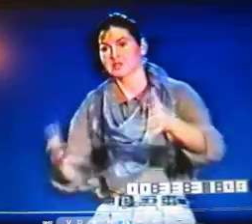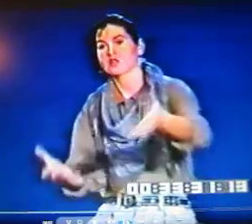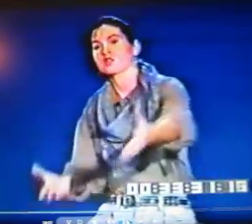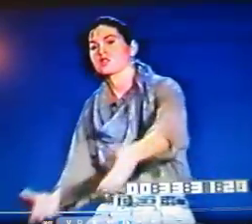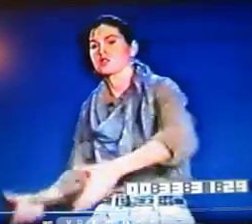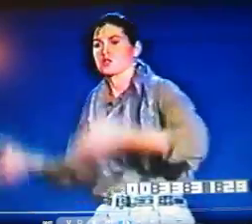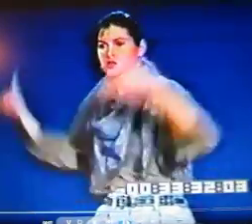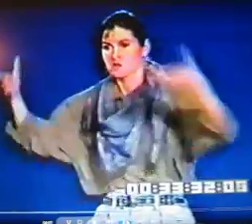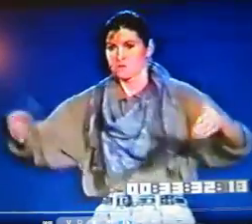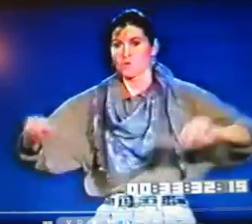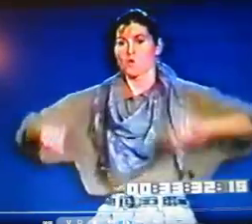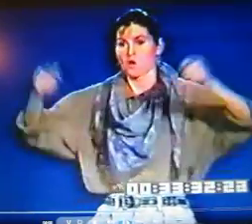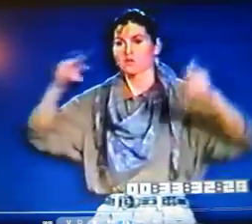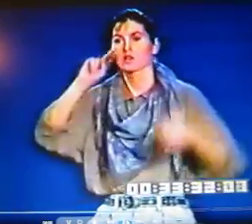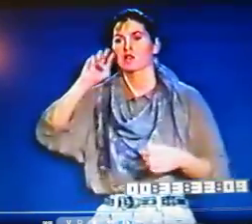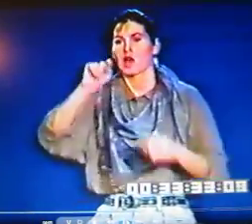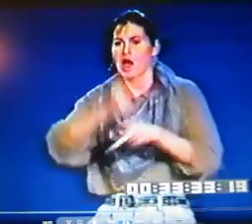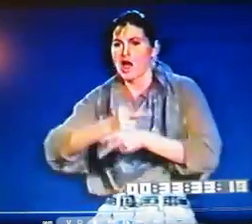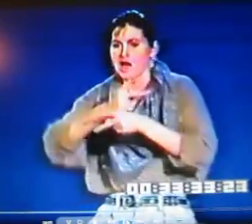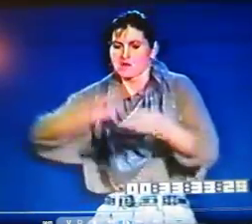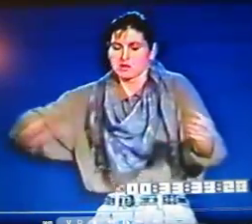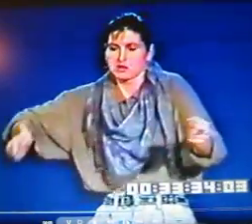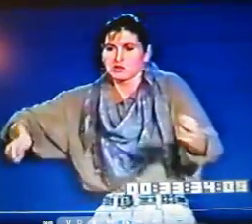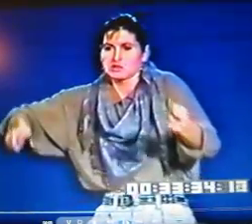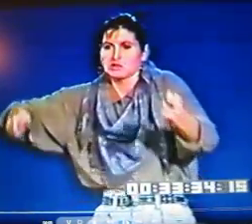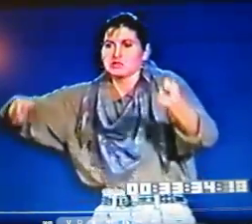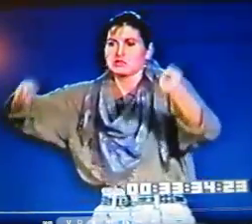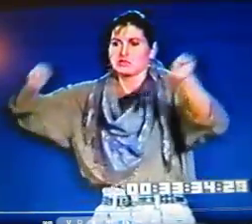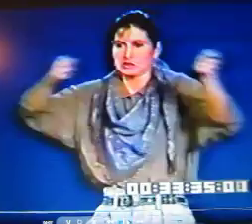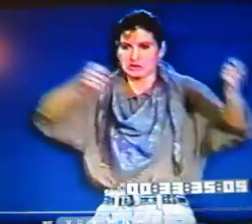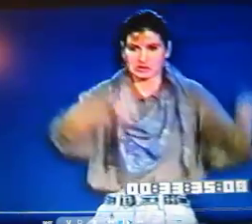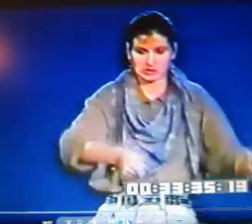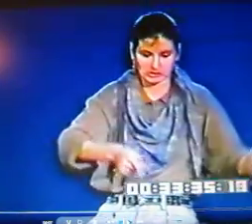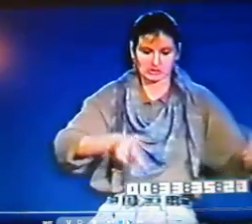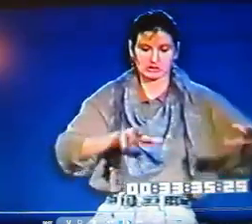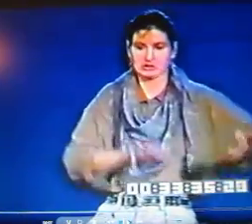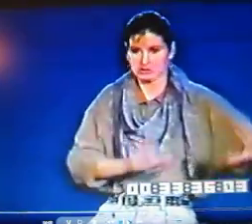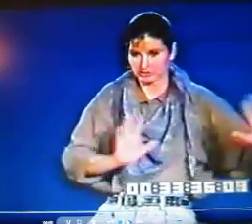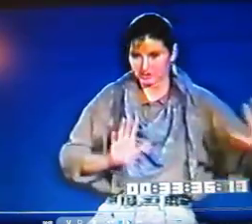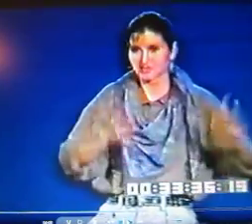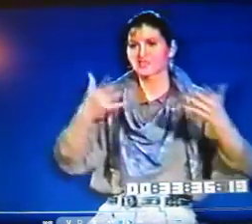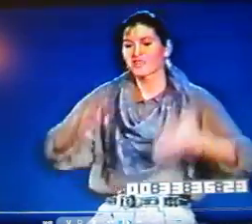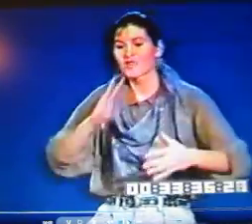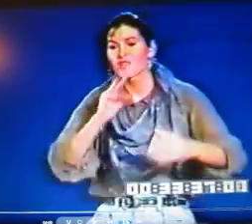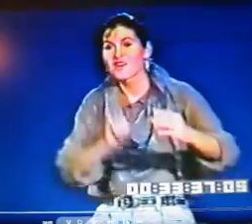After the fish is finished cooking, we're going to very carefully take the fish out.